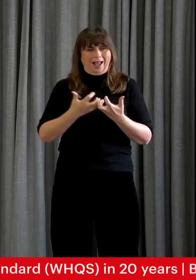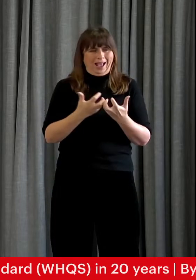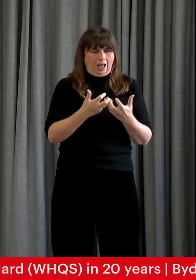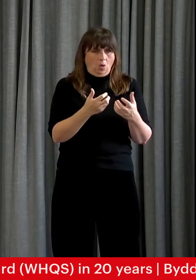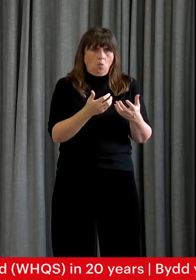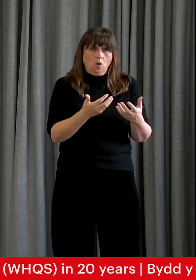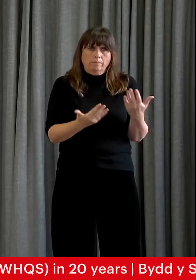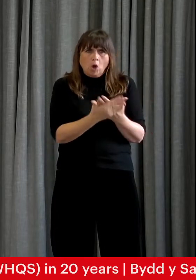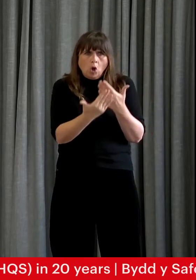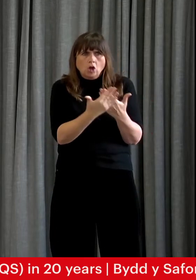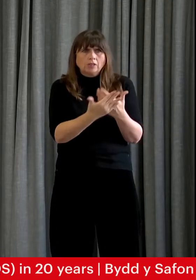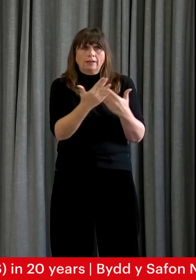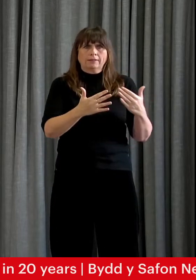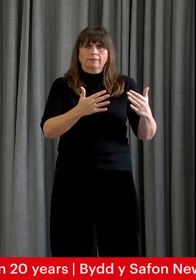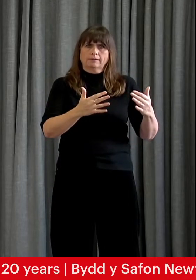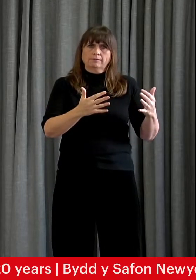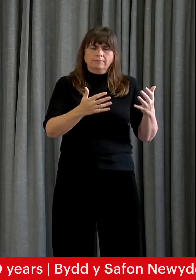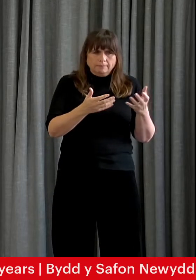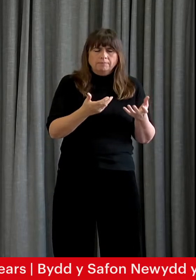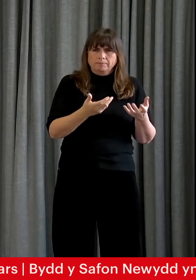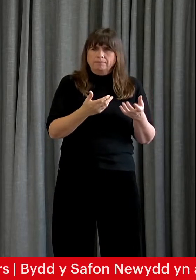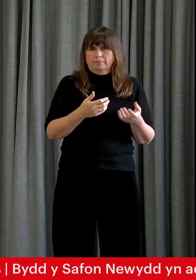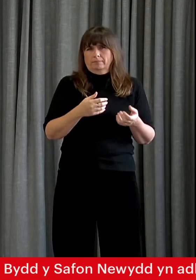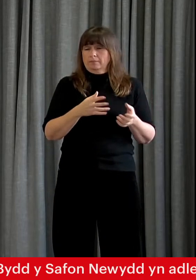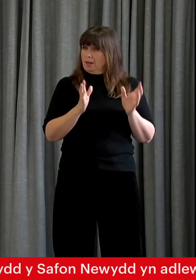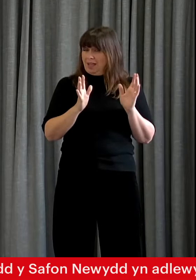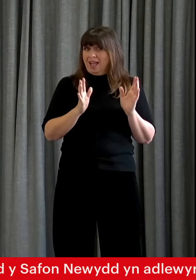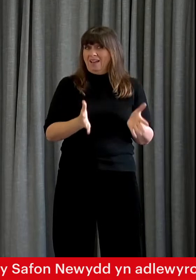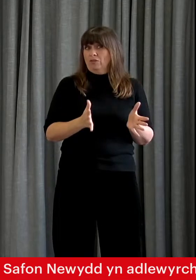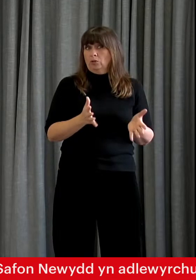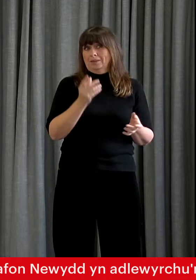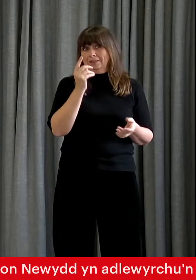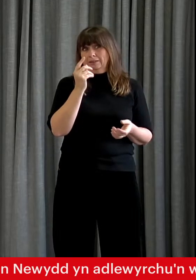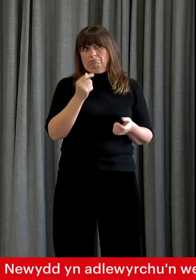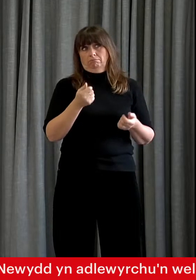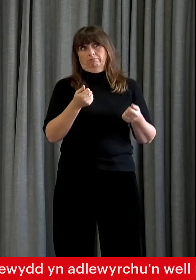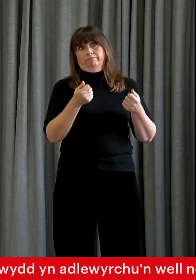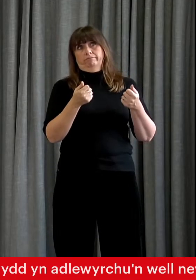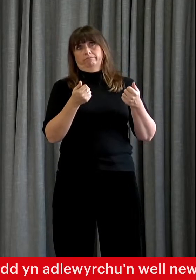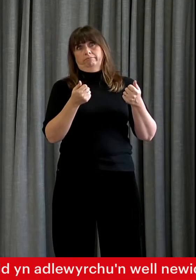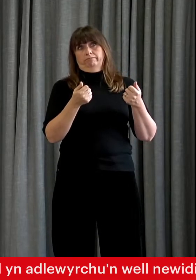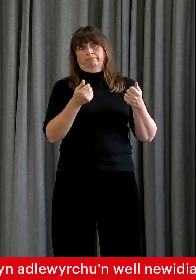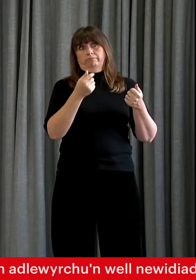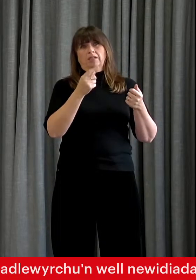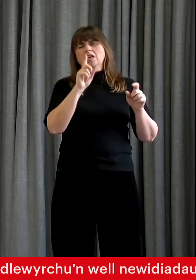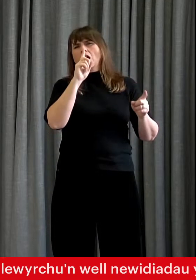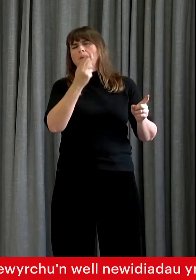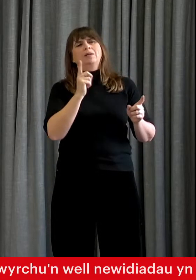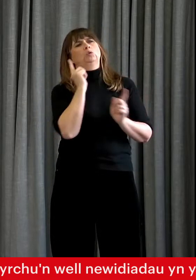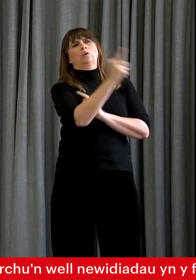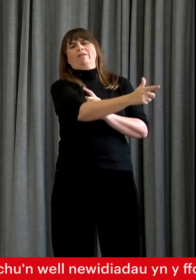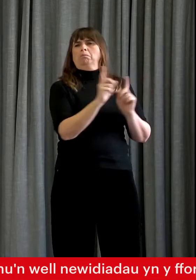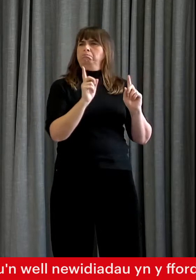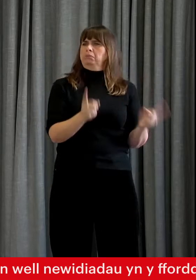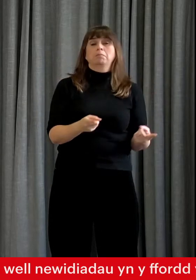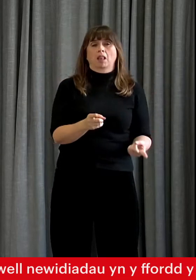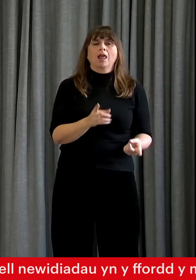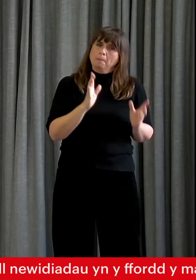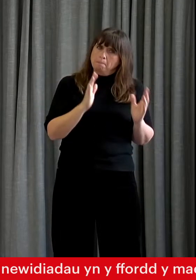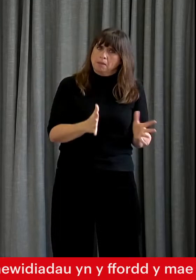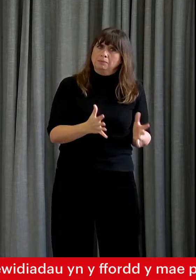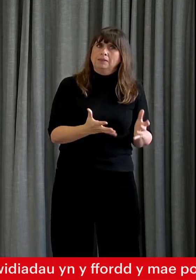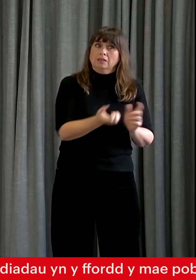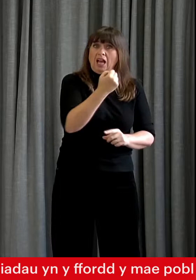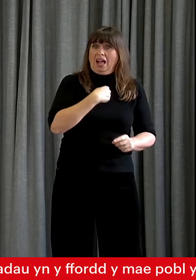but I think it's the right thing to do. And it has to be achievable, stretching but achievable. So I think that's what we've set out. And the standard